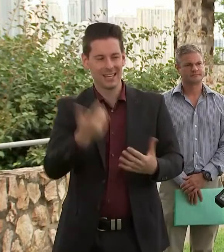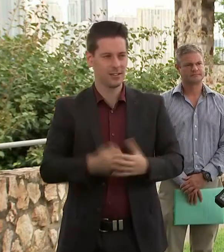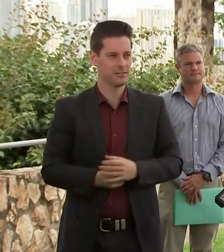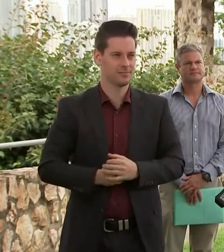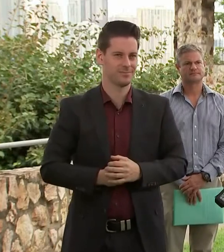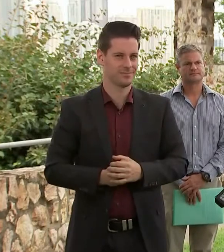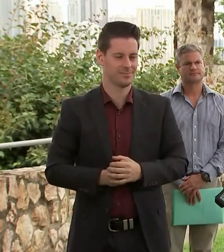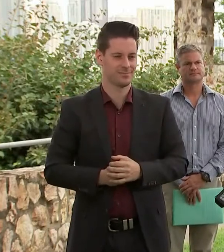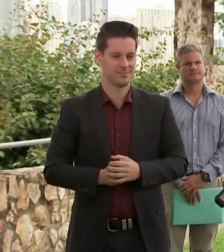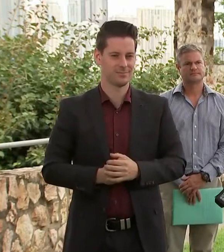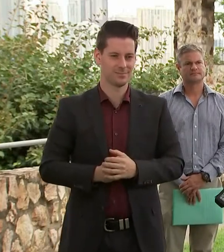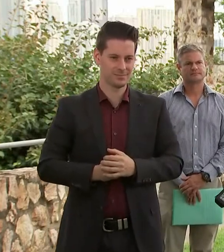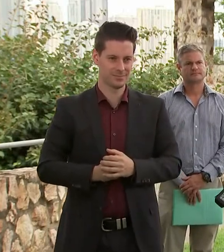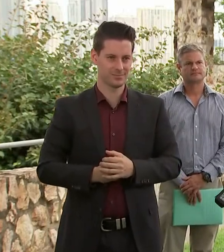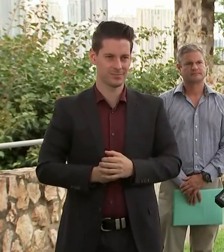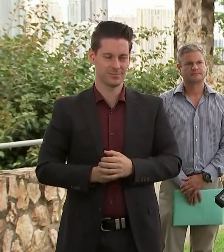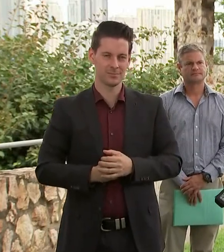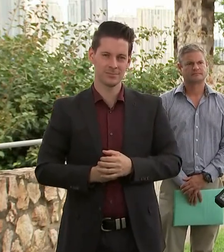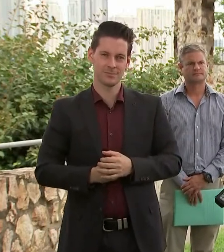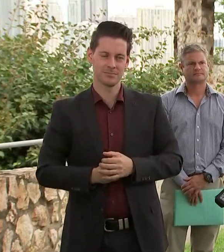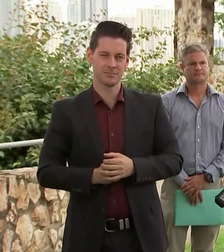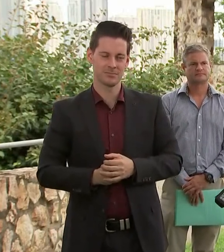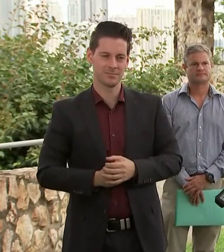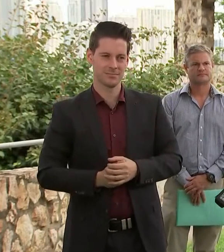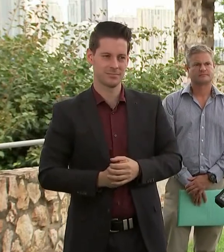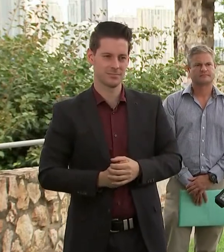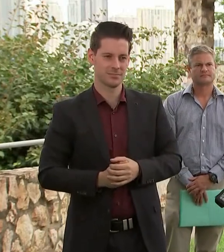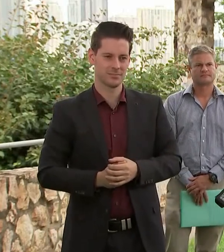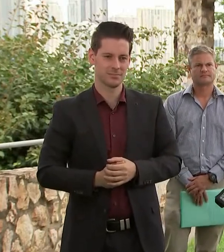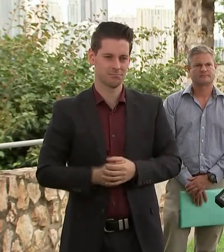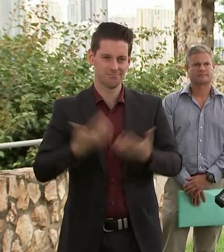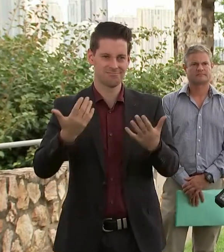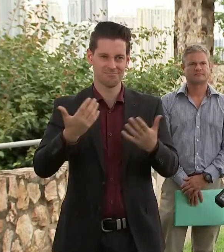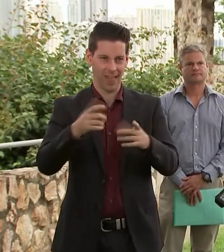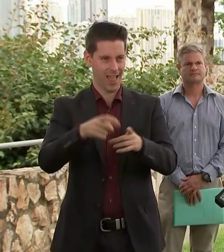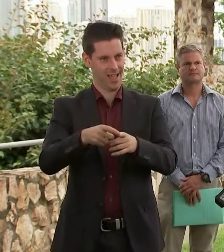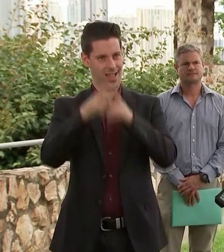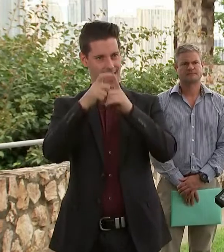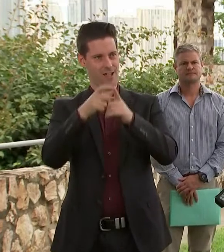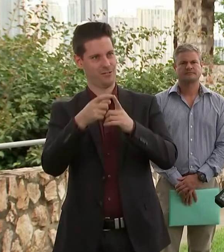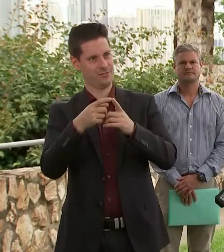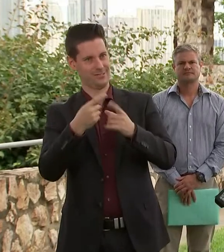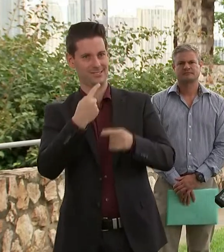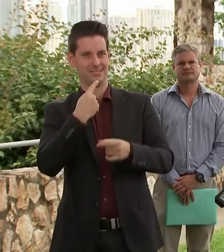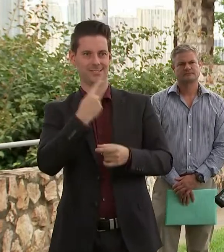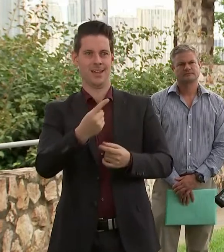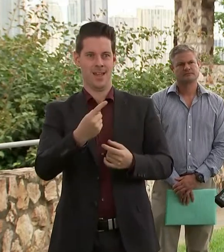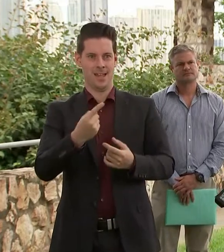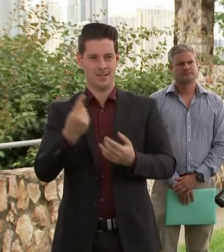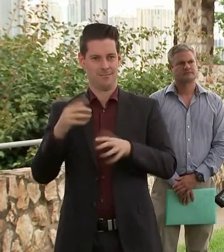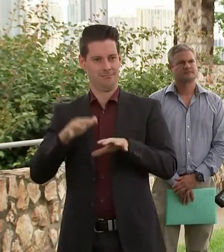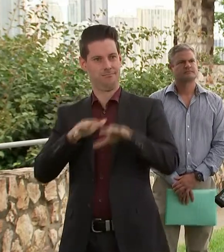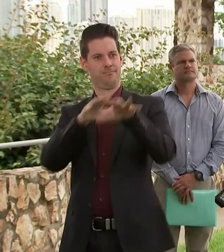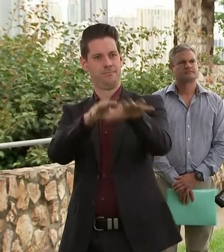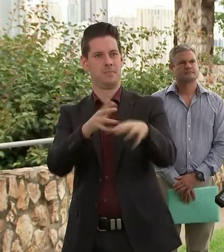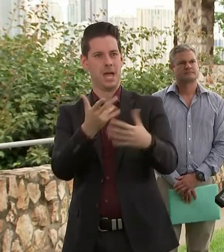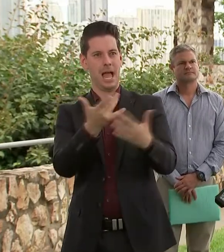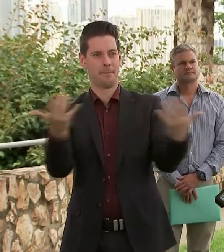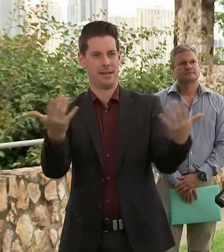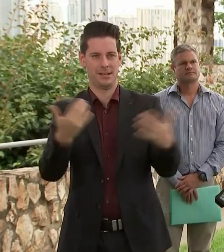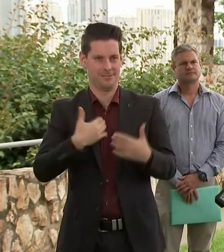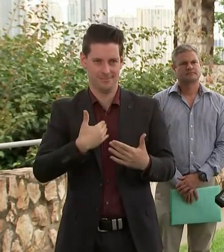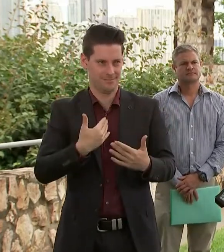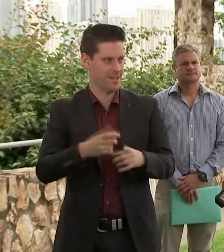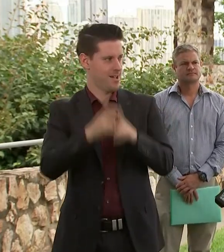So it's been very difficult to estimate how much the road borders in particular will increase